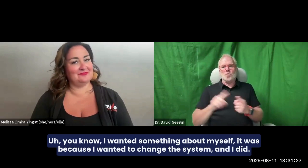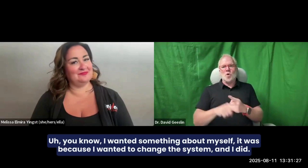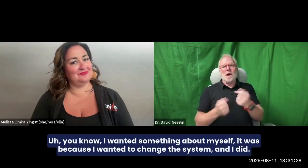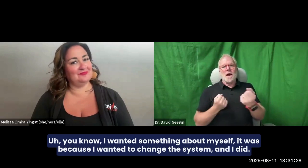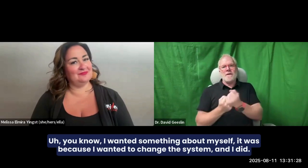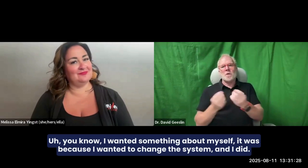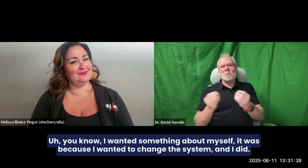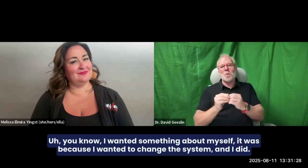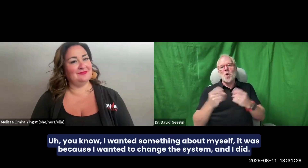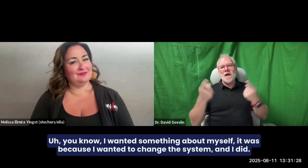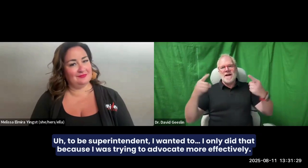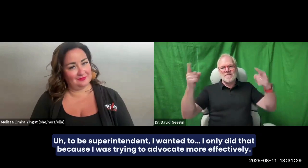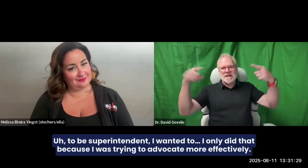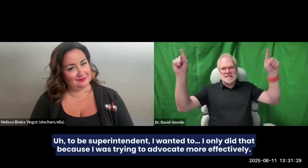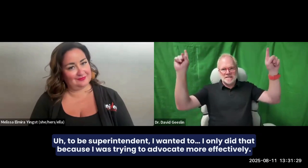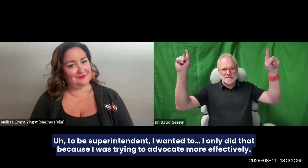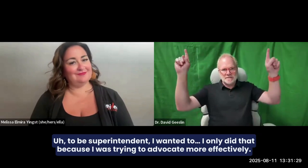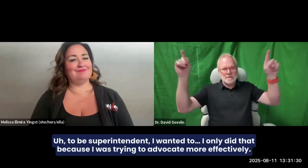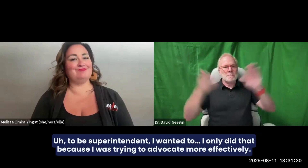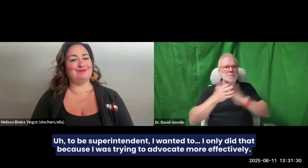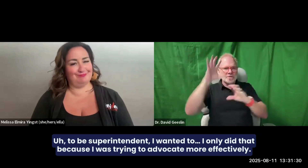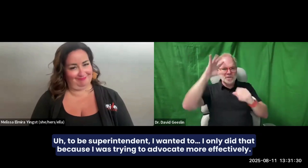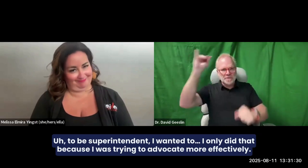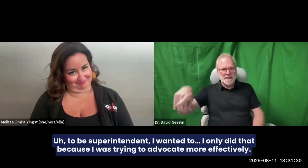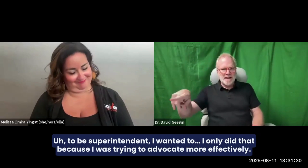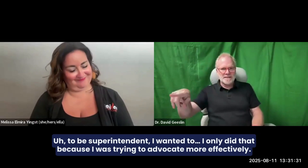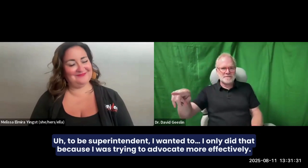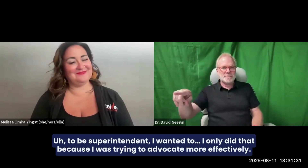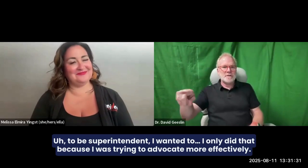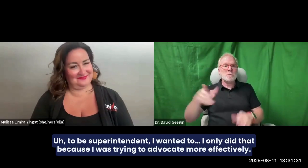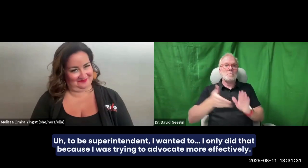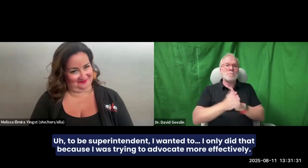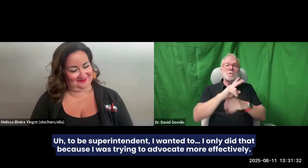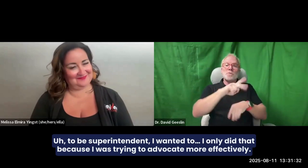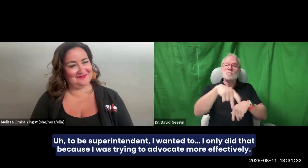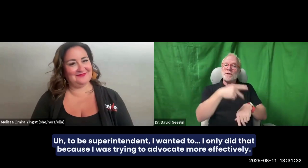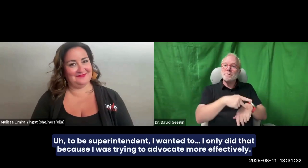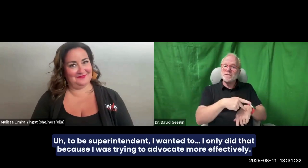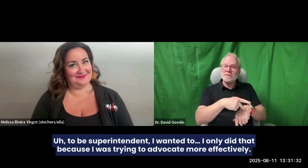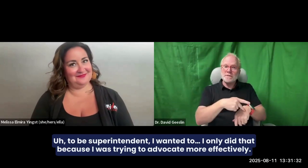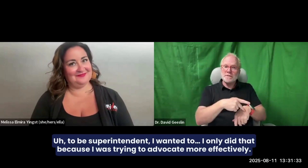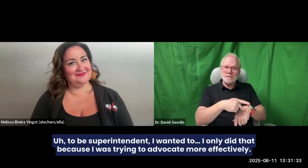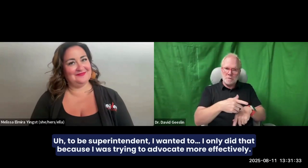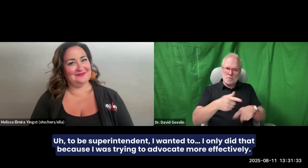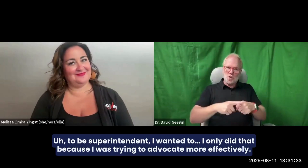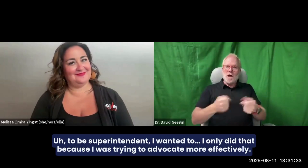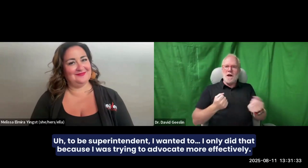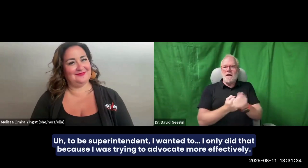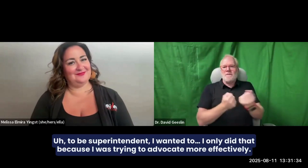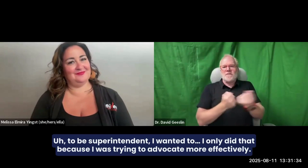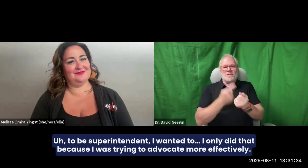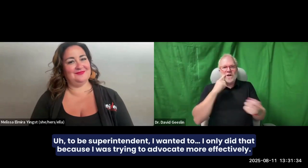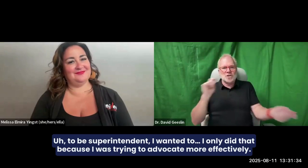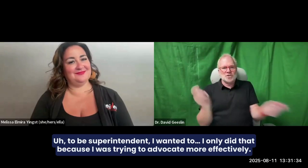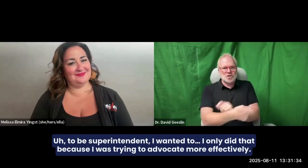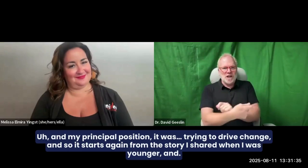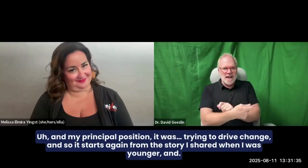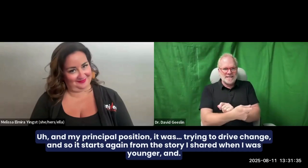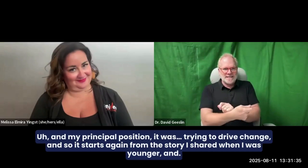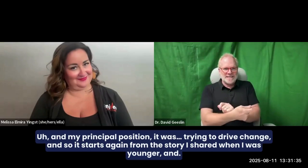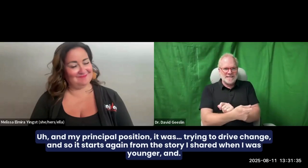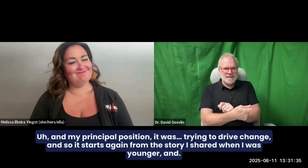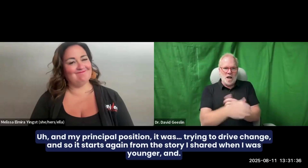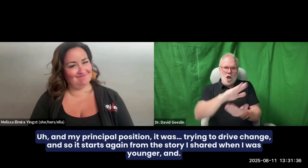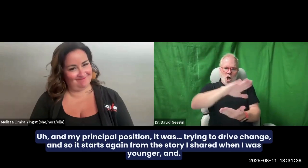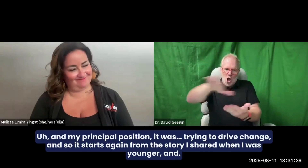to change the system, and I did. To be superintendent, I only did that because I was trying to advocate more